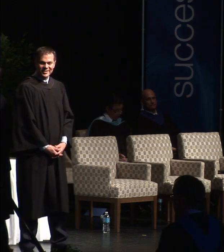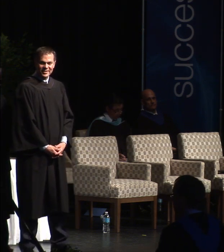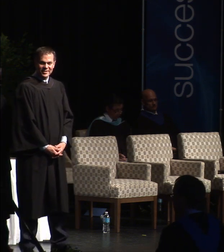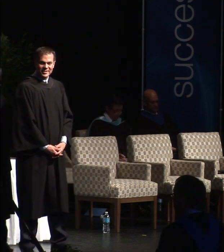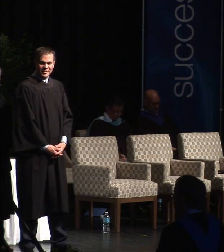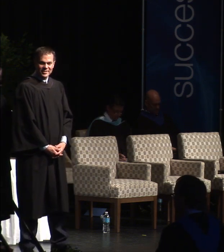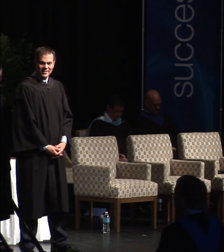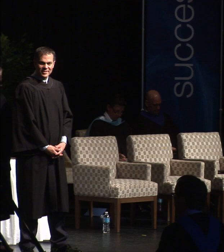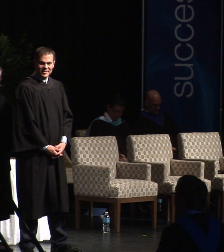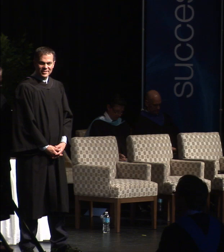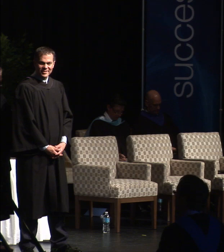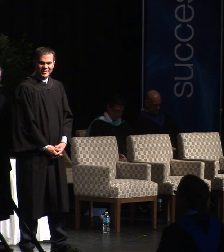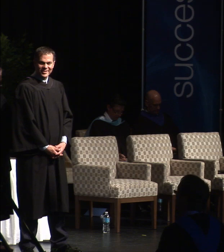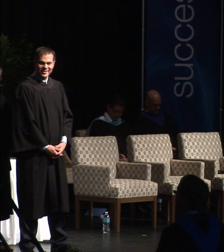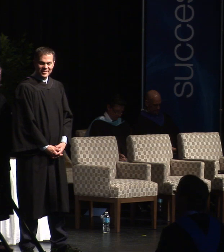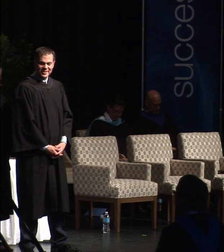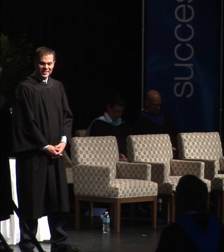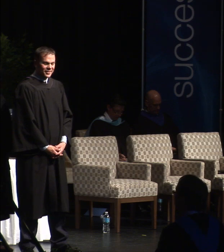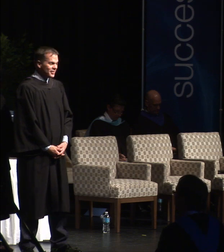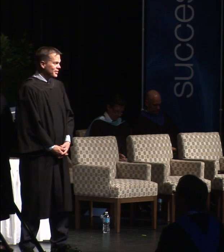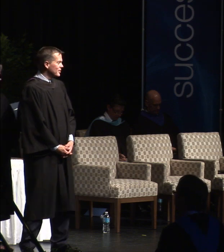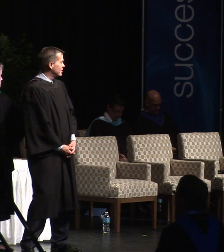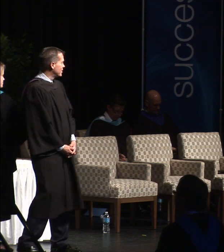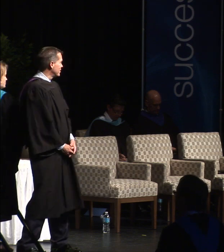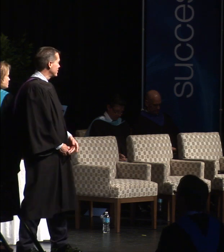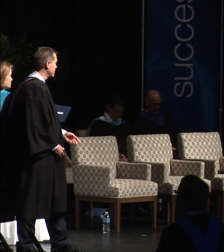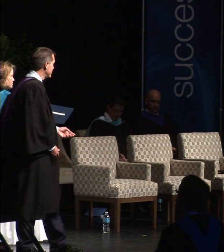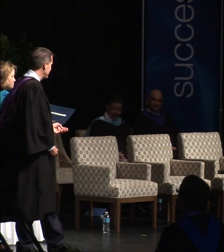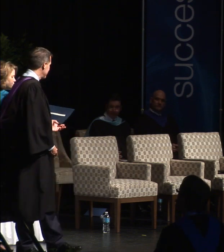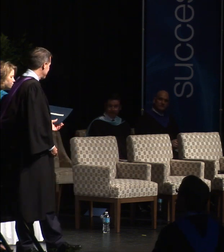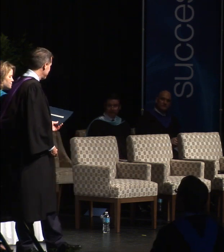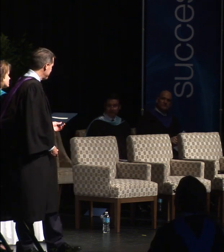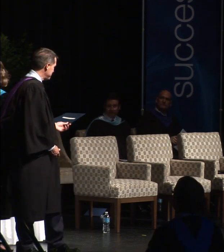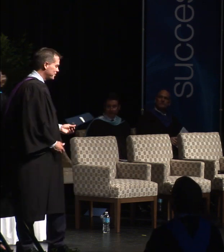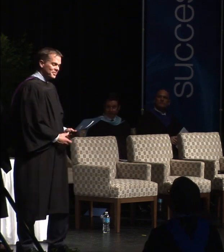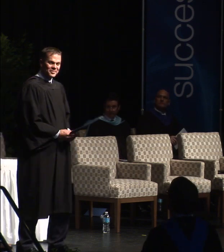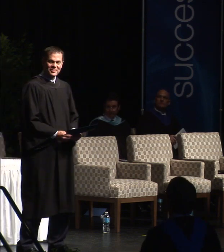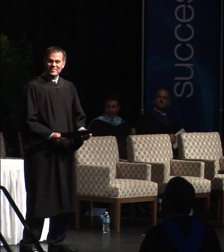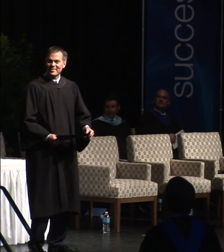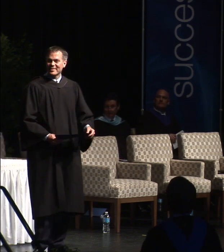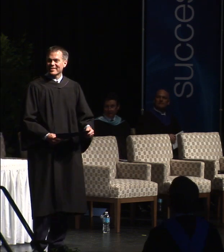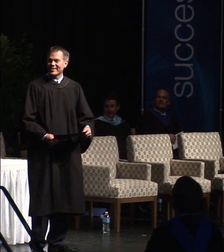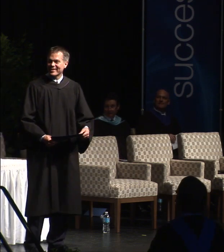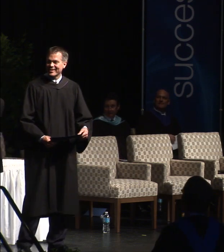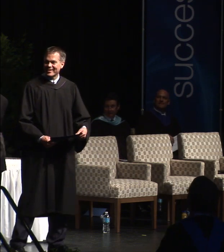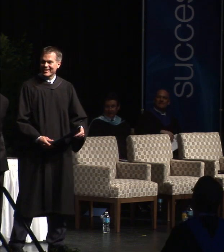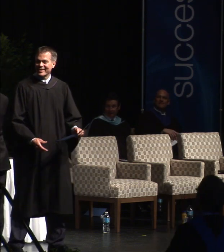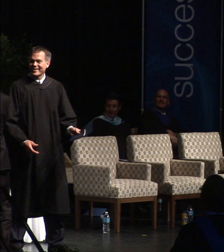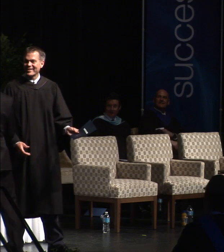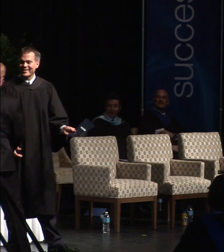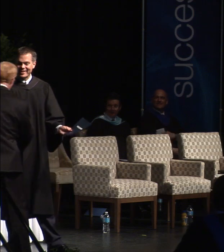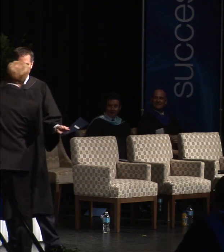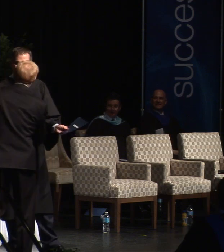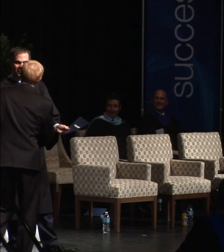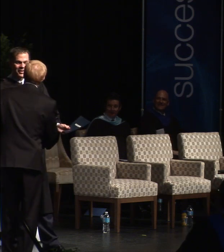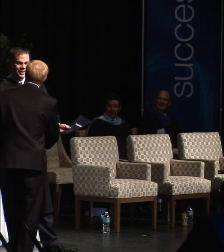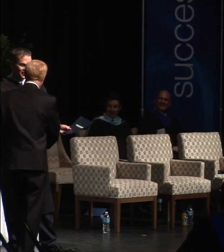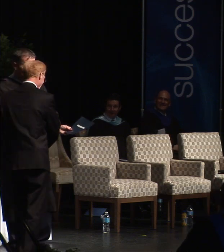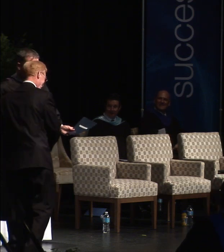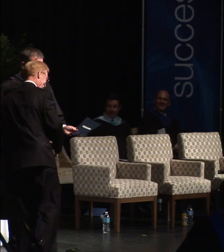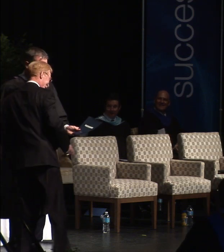Eric Johnson joins us now to present his son with the certificate in refrigeration and air